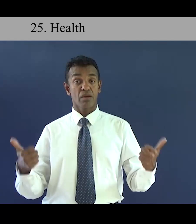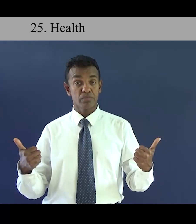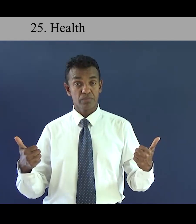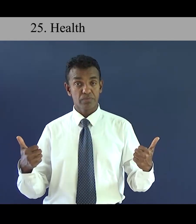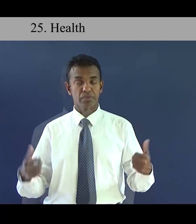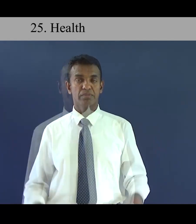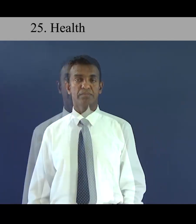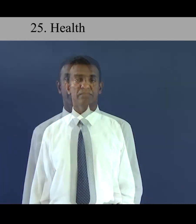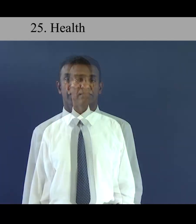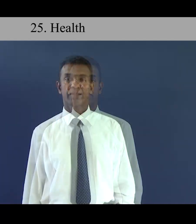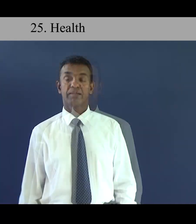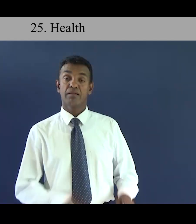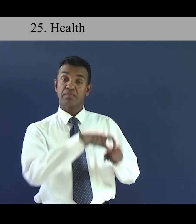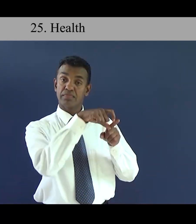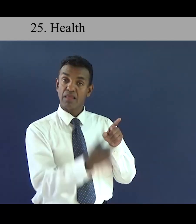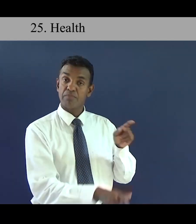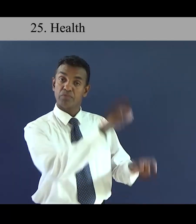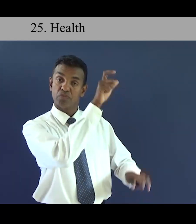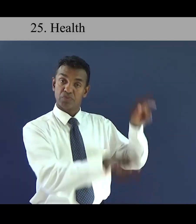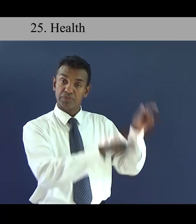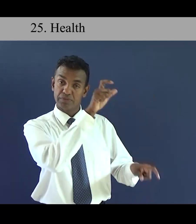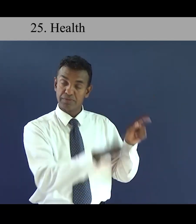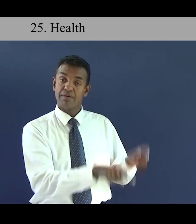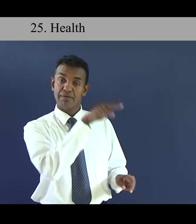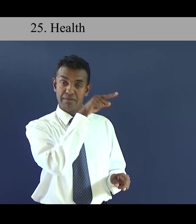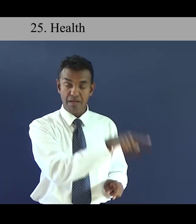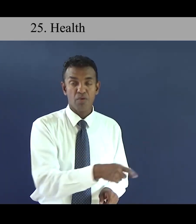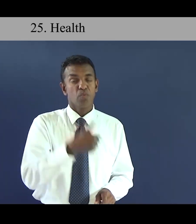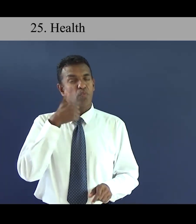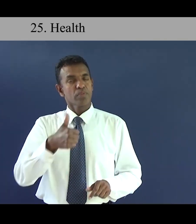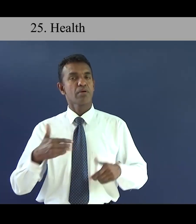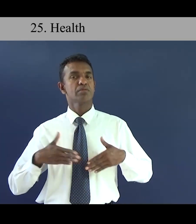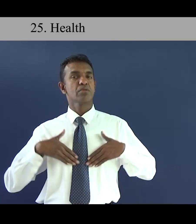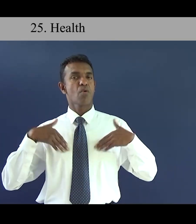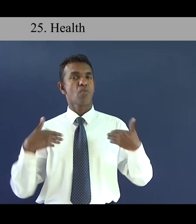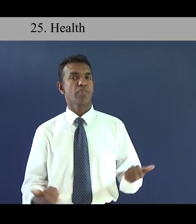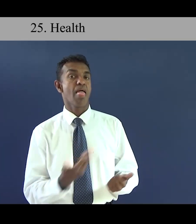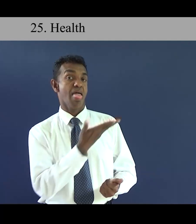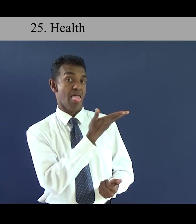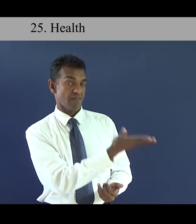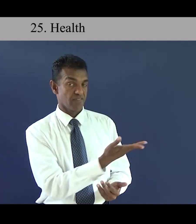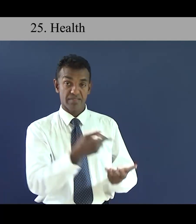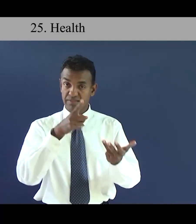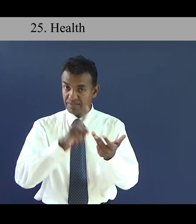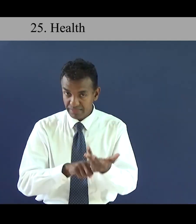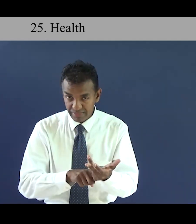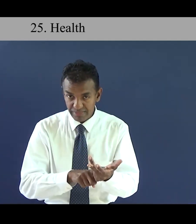Disabled people have the right to good health and access to health